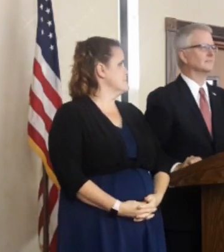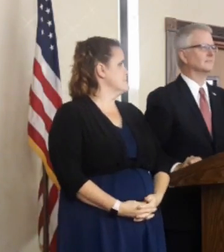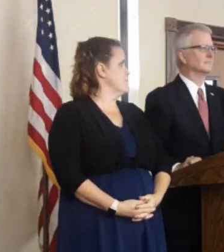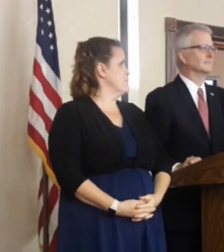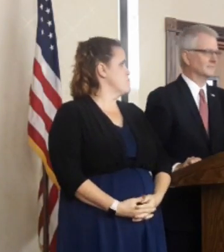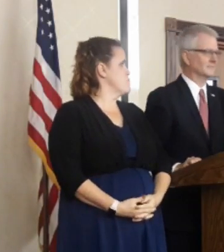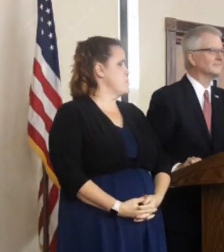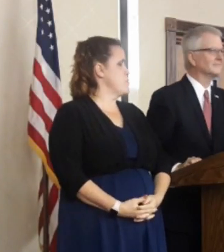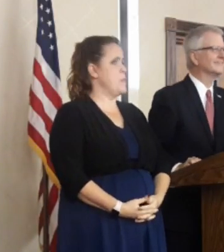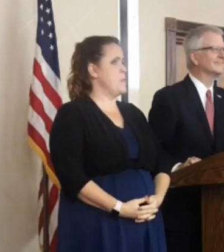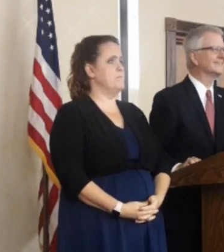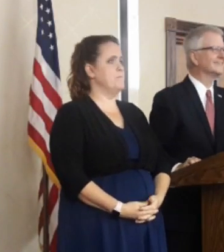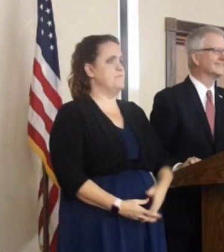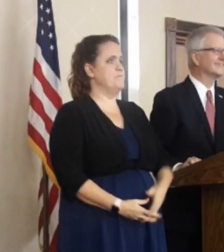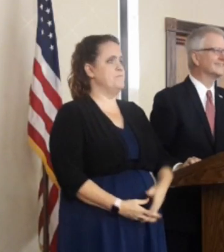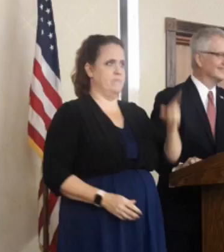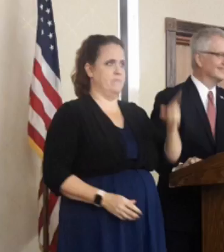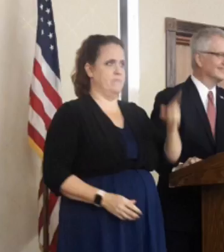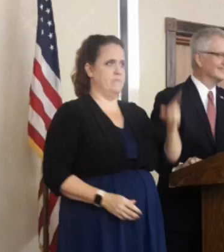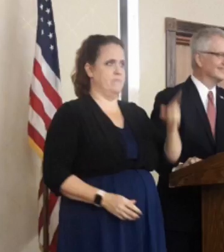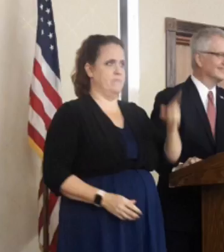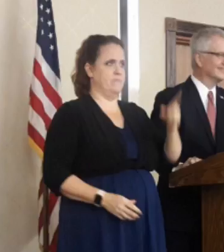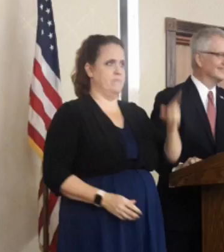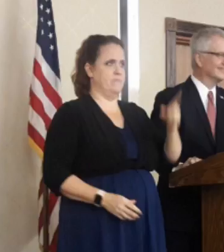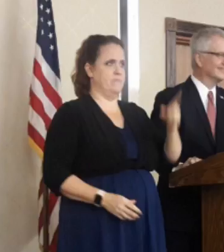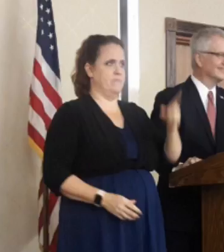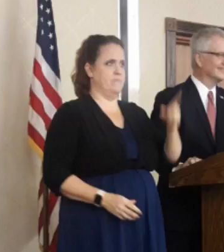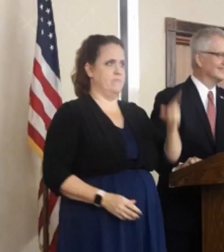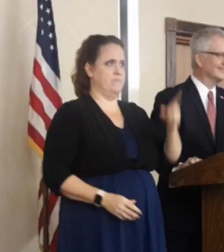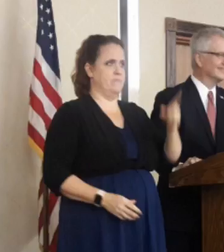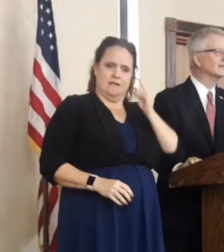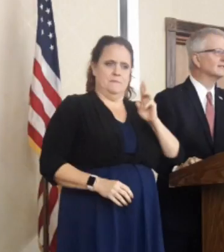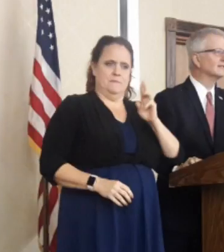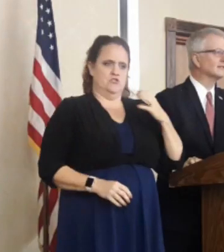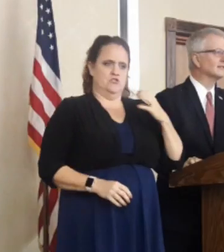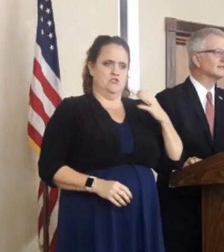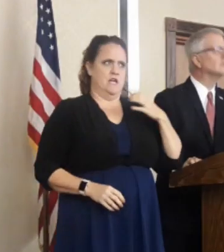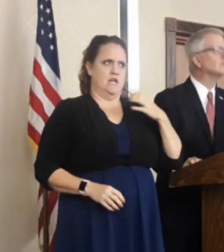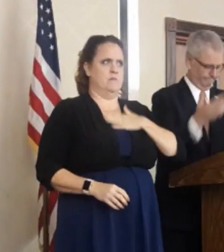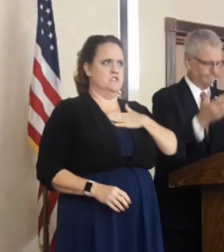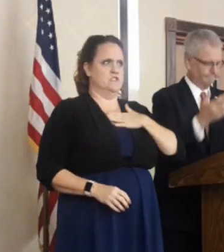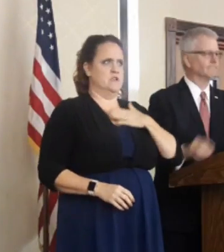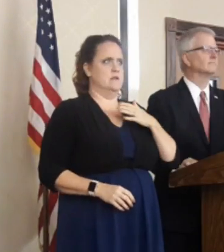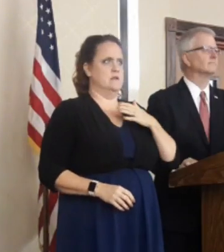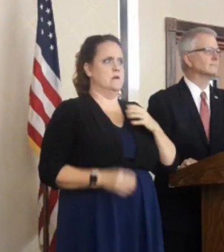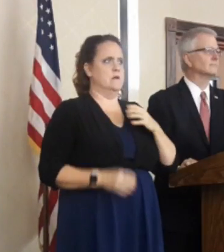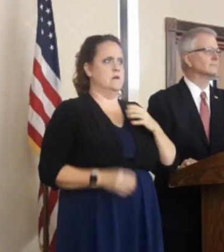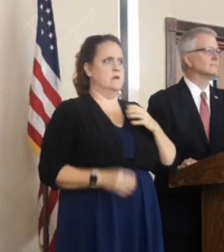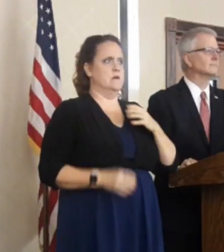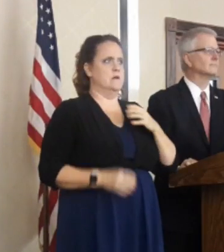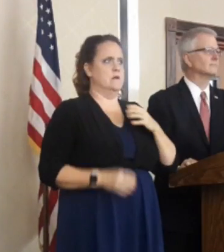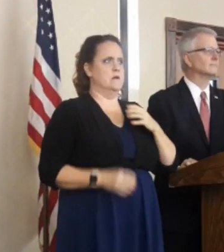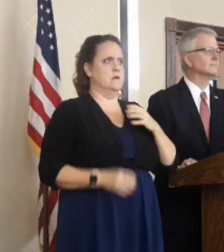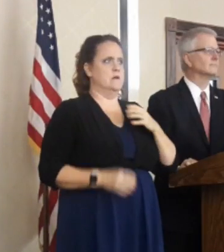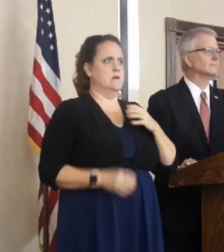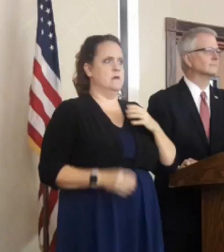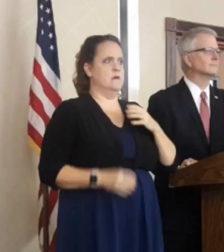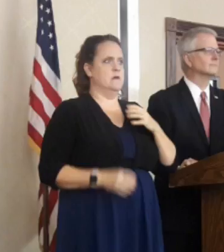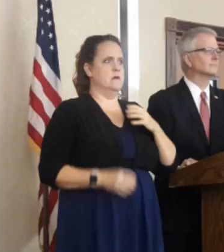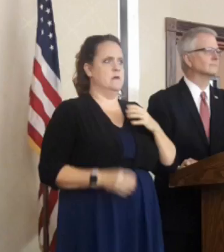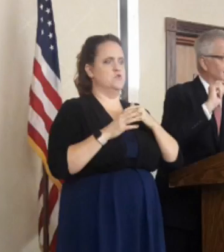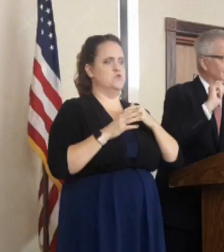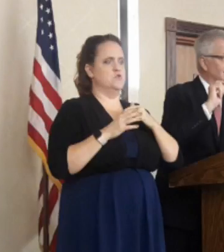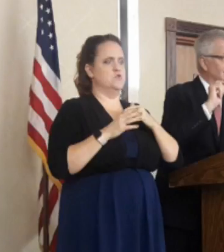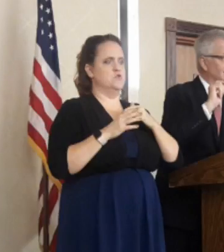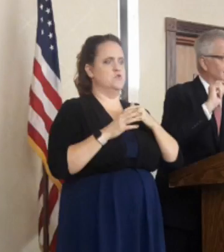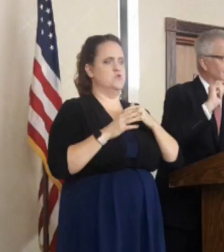No, Mr. Chairman, I appreciate you saying that it would be appropriate, or at least not for me to exercise this point of privilege.